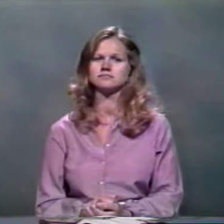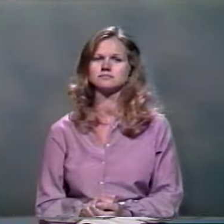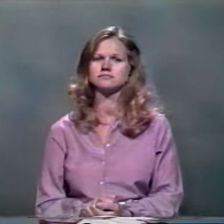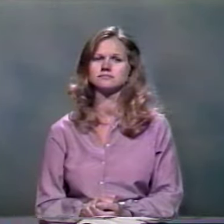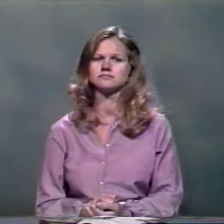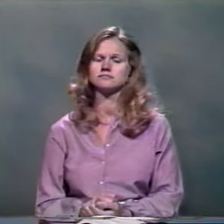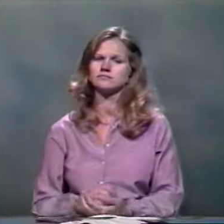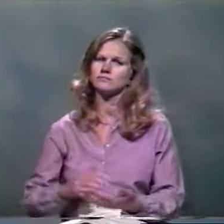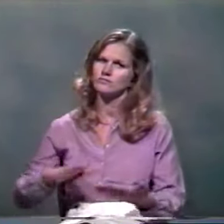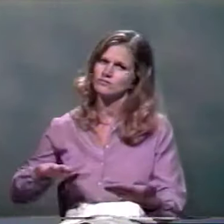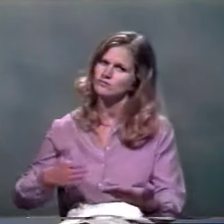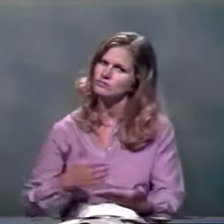time.